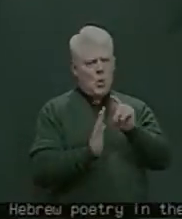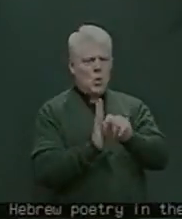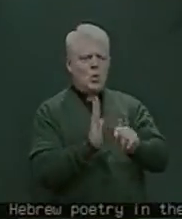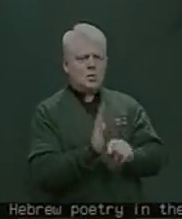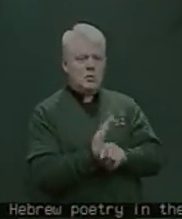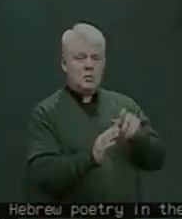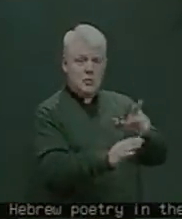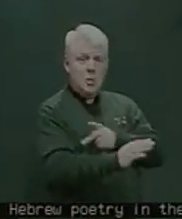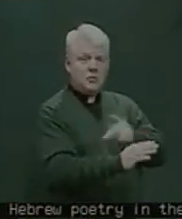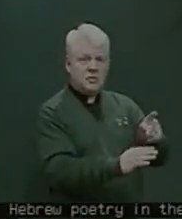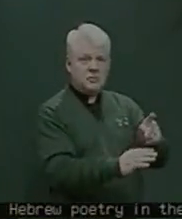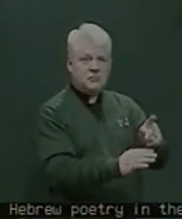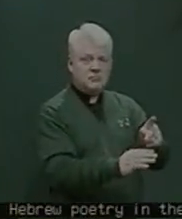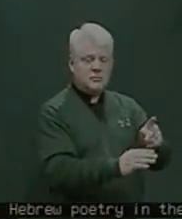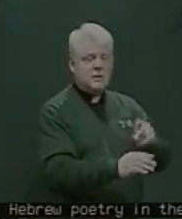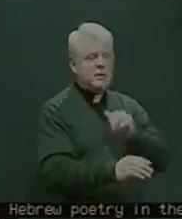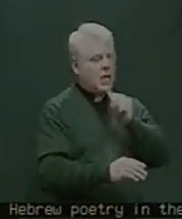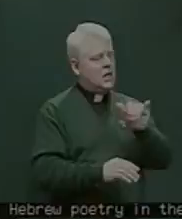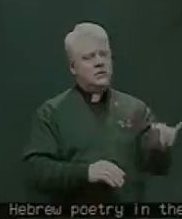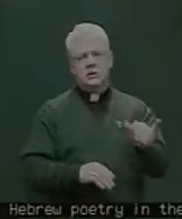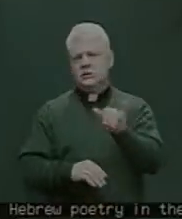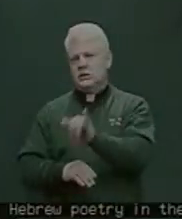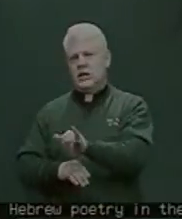1. Hebrew poetry in the Old Testament